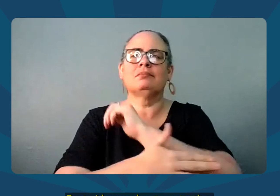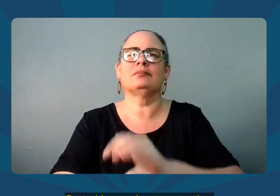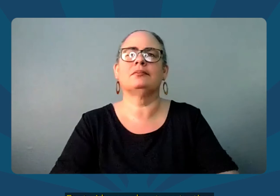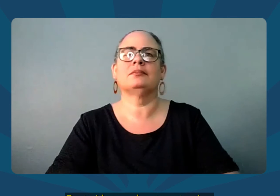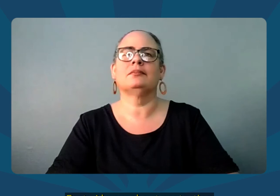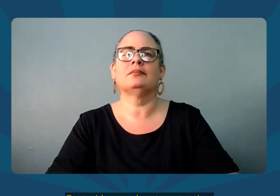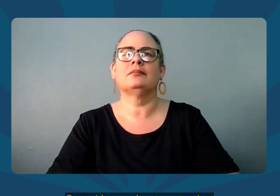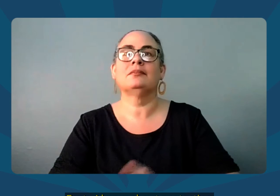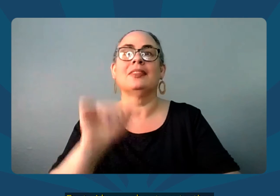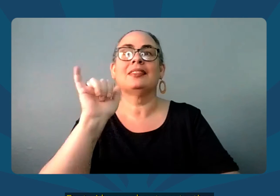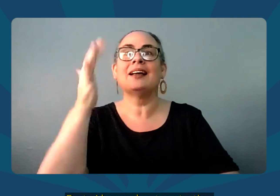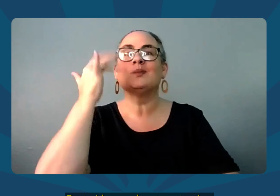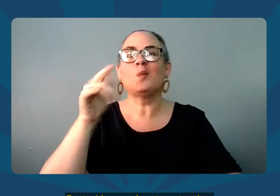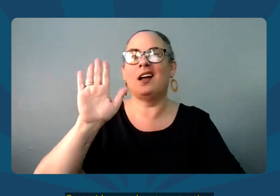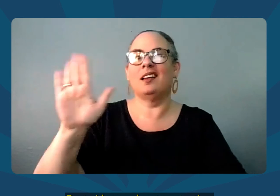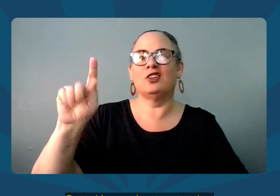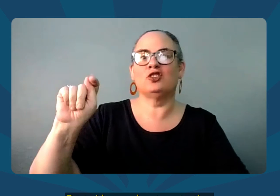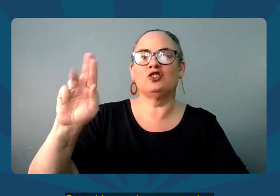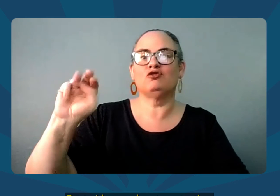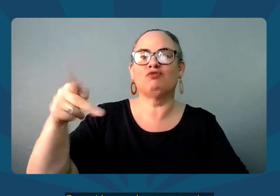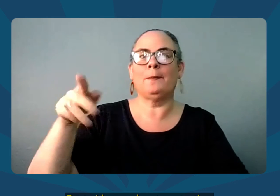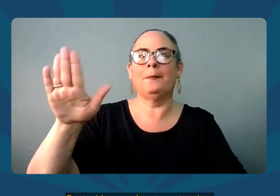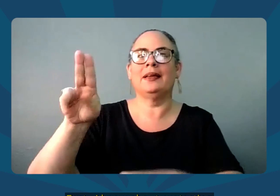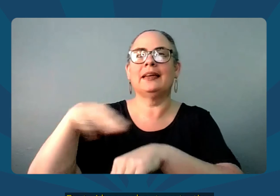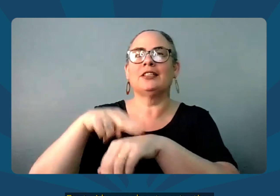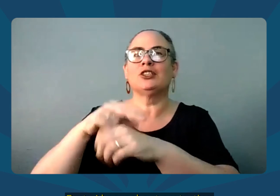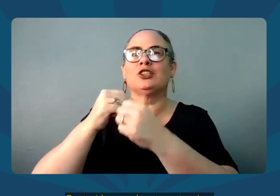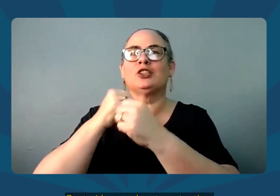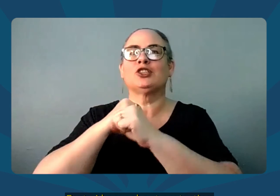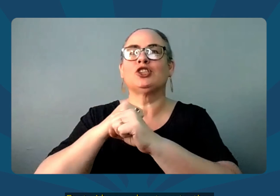I know about protecting our state and nation.